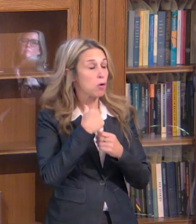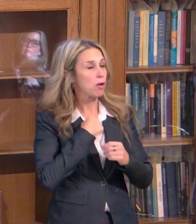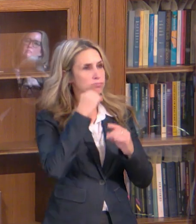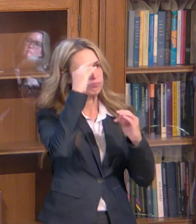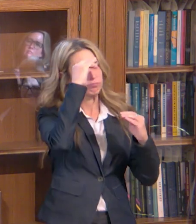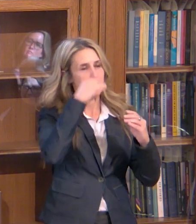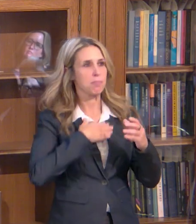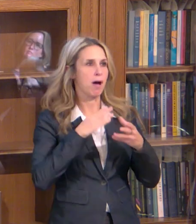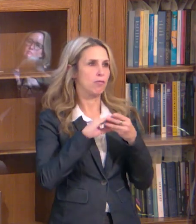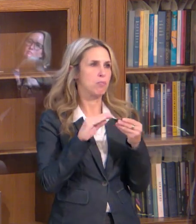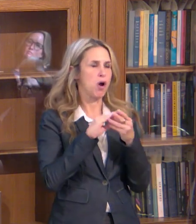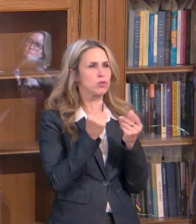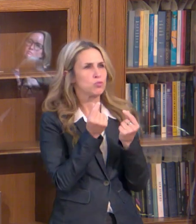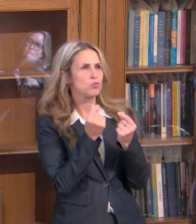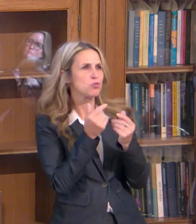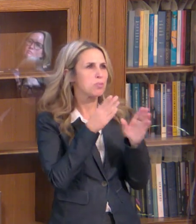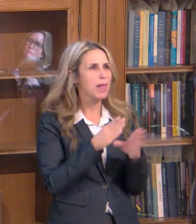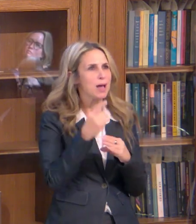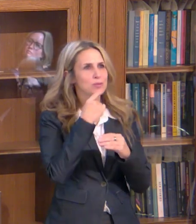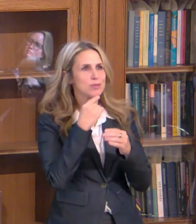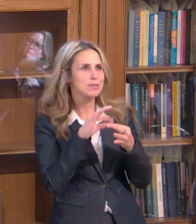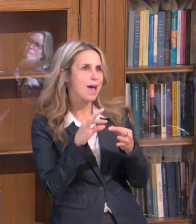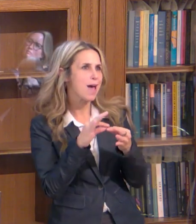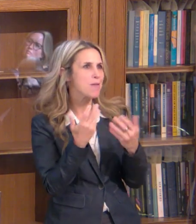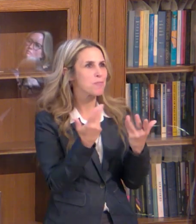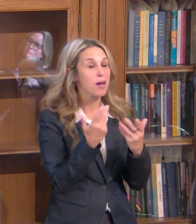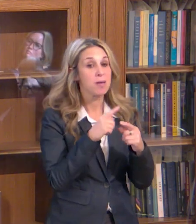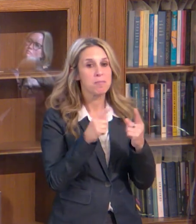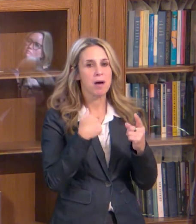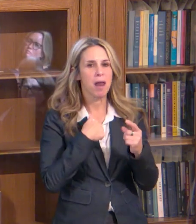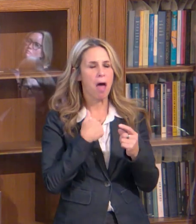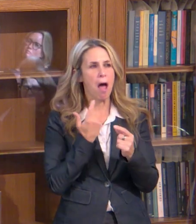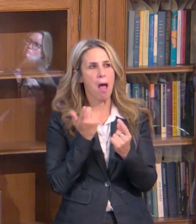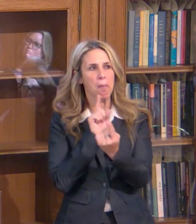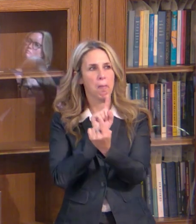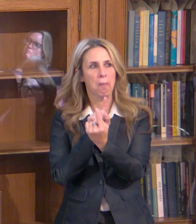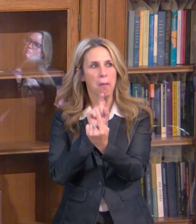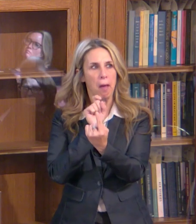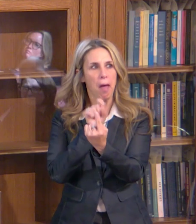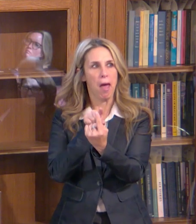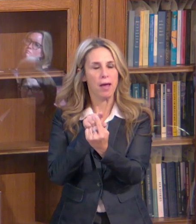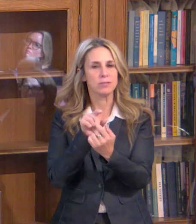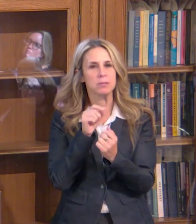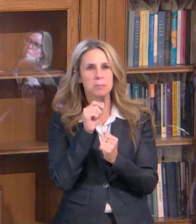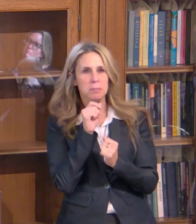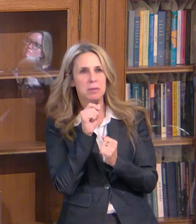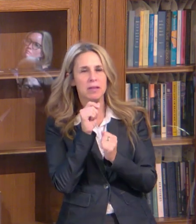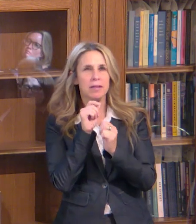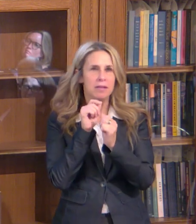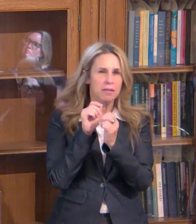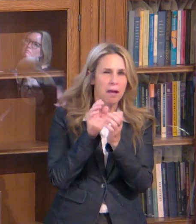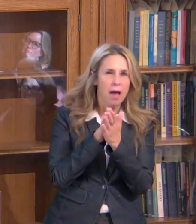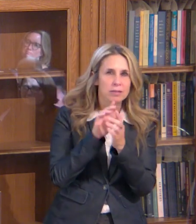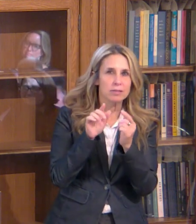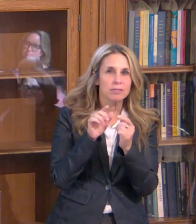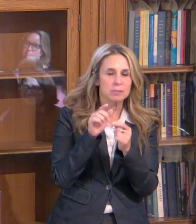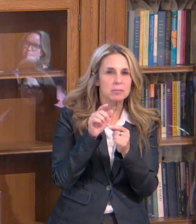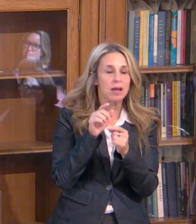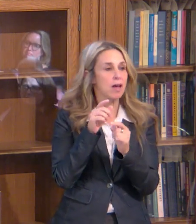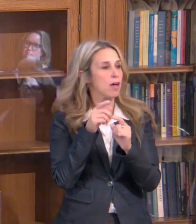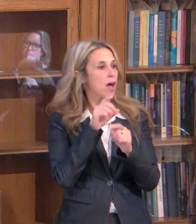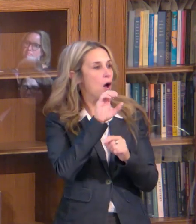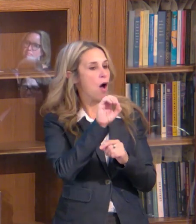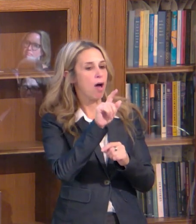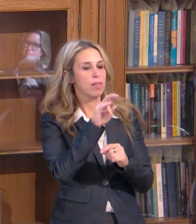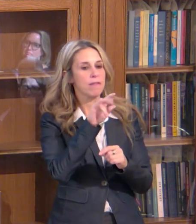my remarks uh I consulted a little known but arated Source home uh Dr Franklin and it's by Olivia